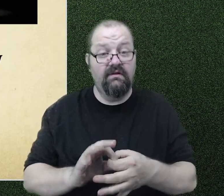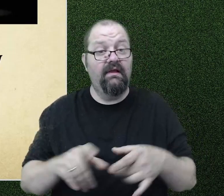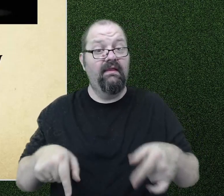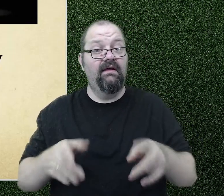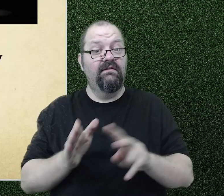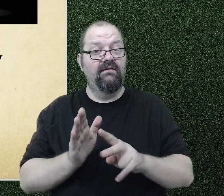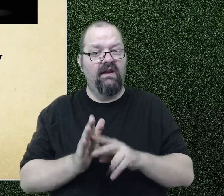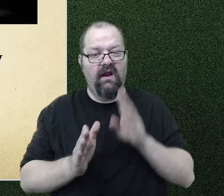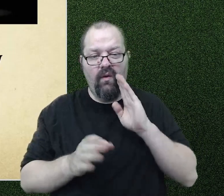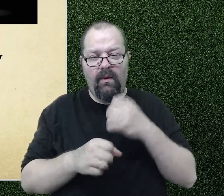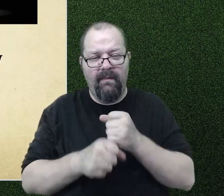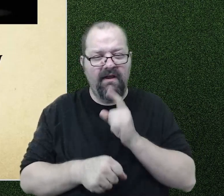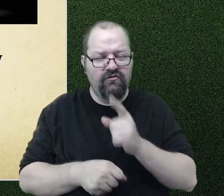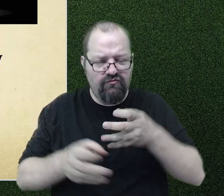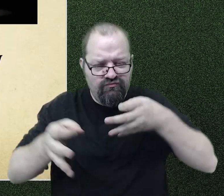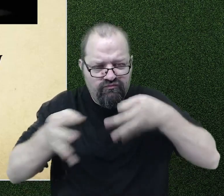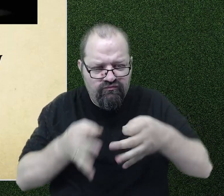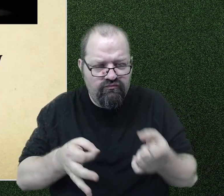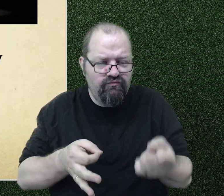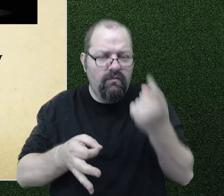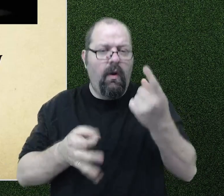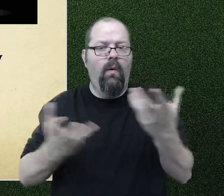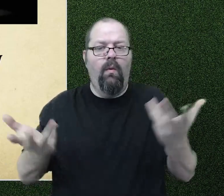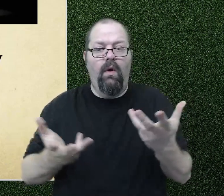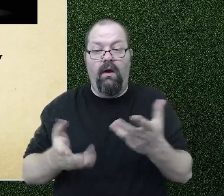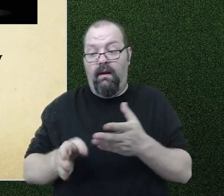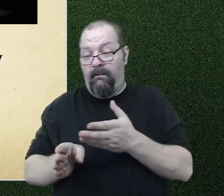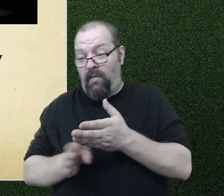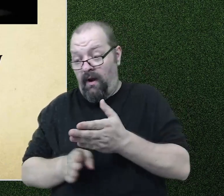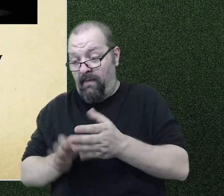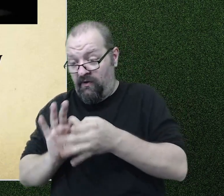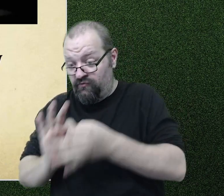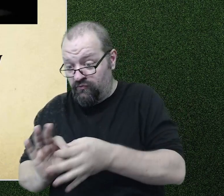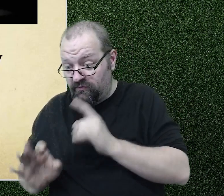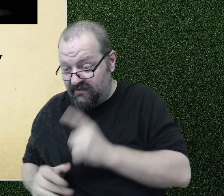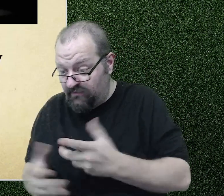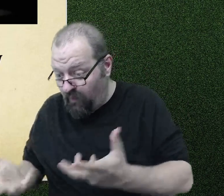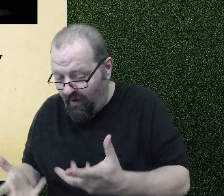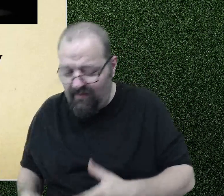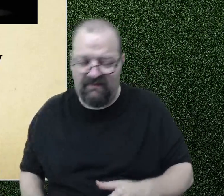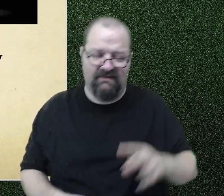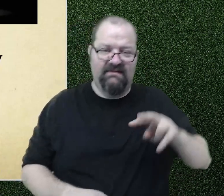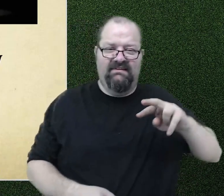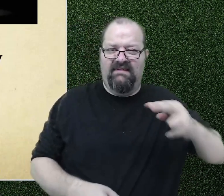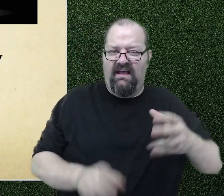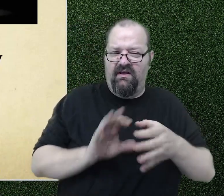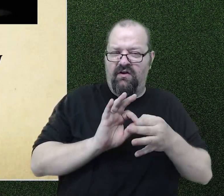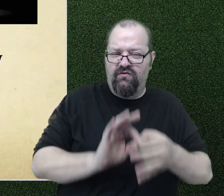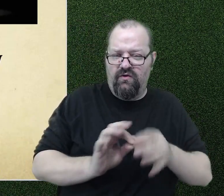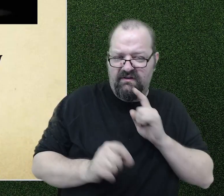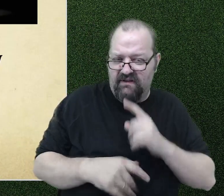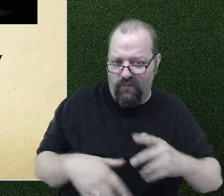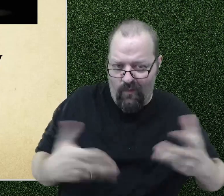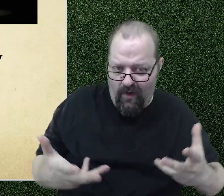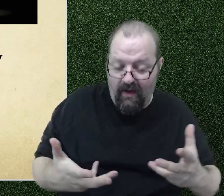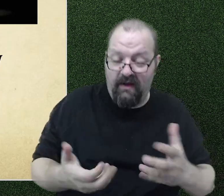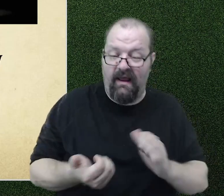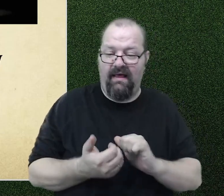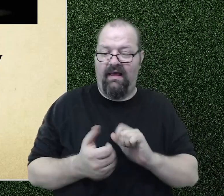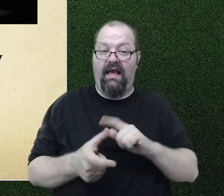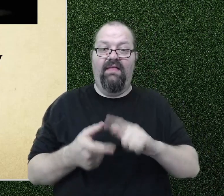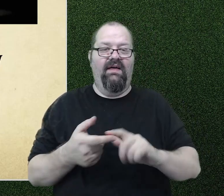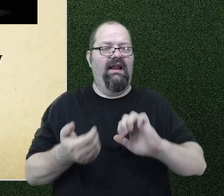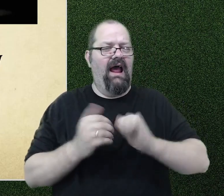know what a primary source is, what a secondary source is, how to tell the difference between the two, and how to use them